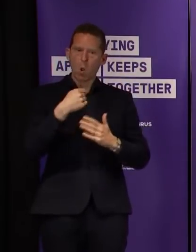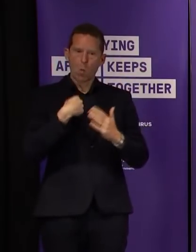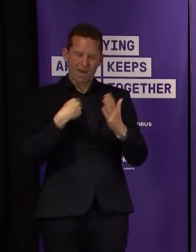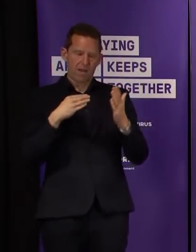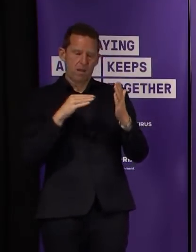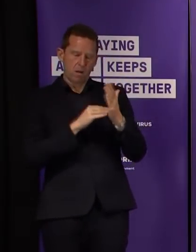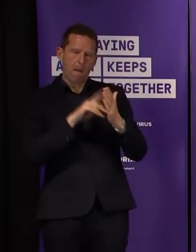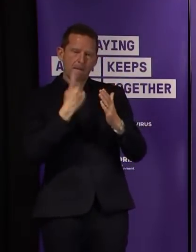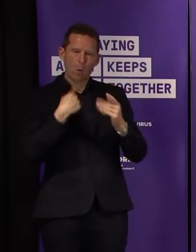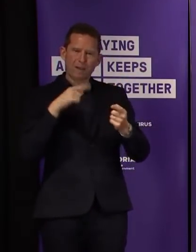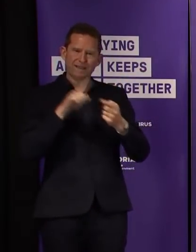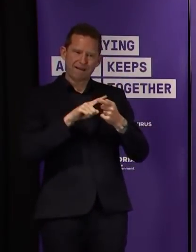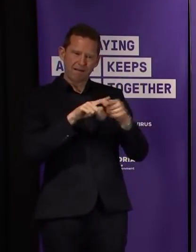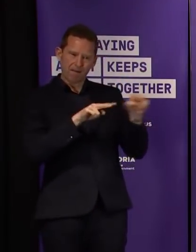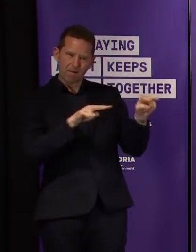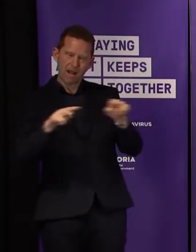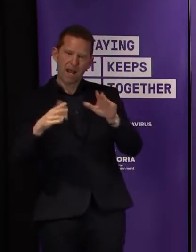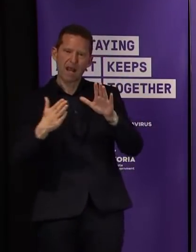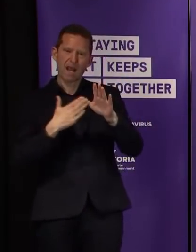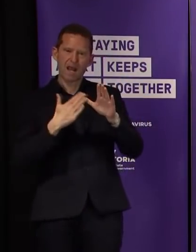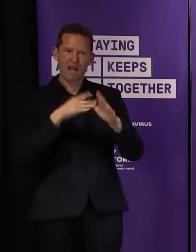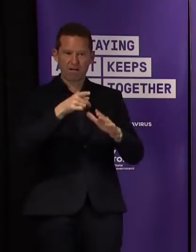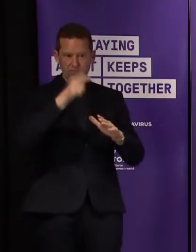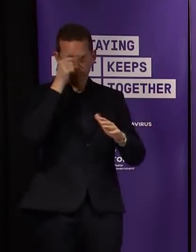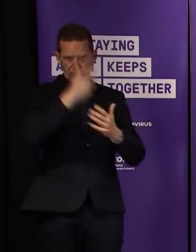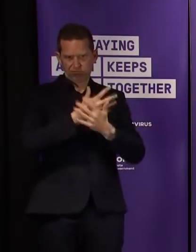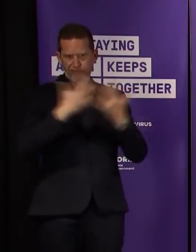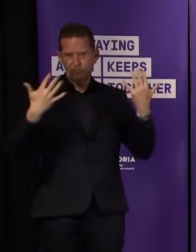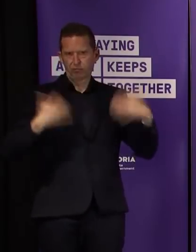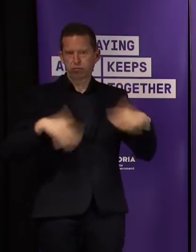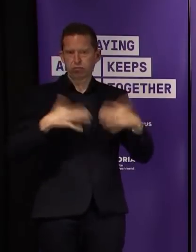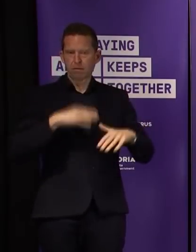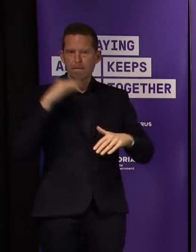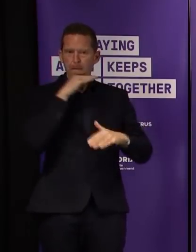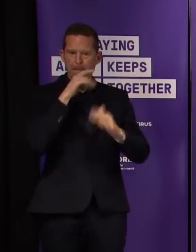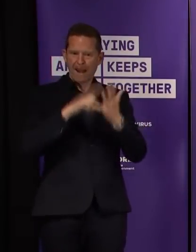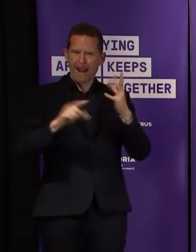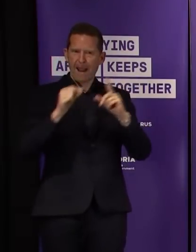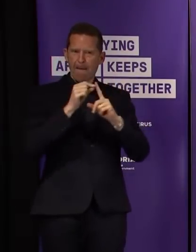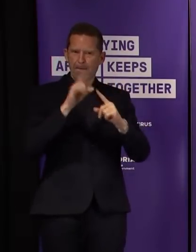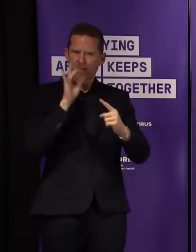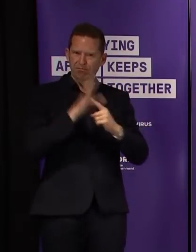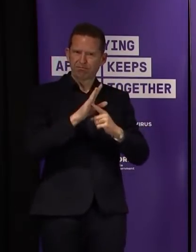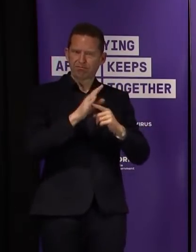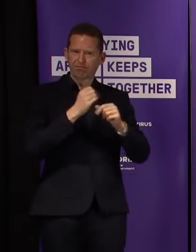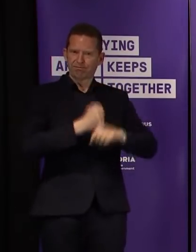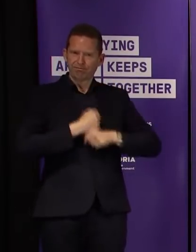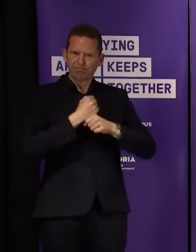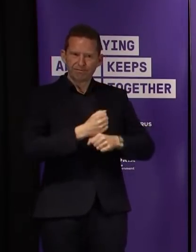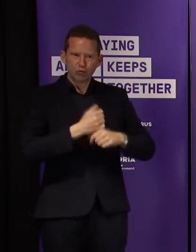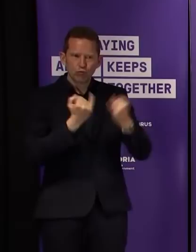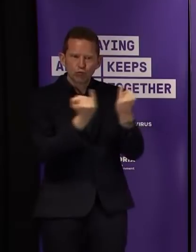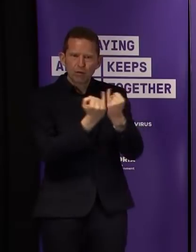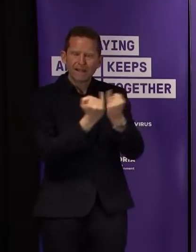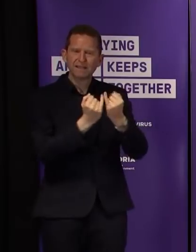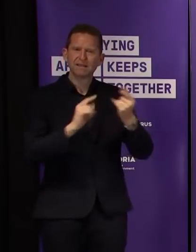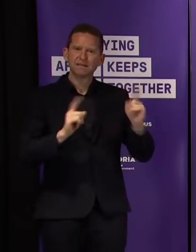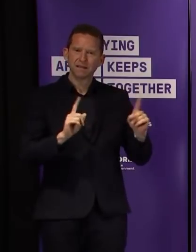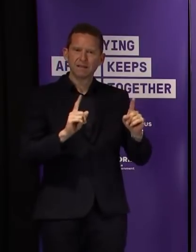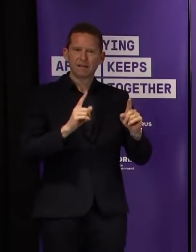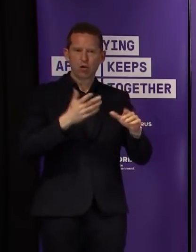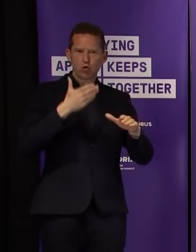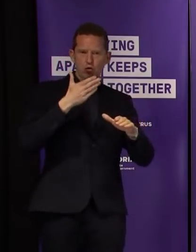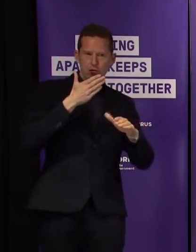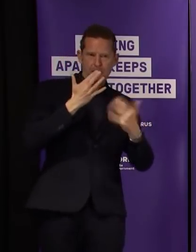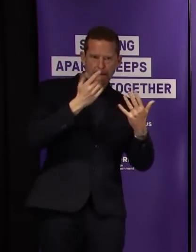are, you know, it's brand, it's jobs, it's all of those things. So it's a little bit too early to have a definitive number and to